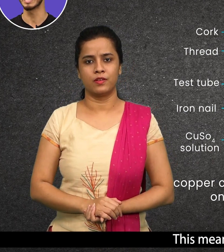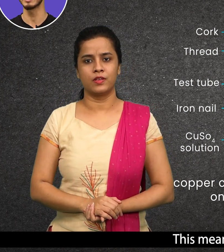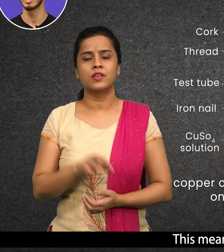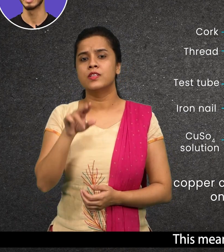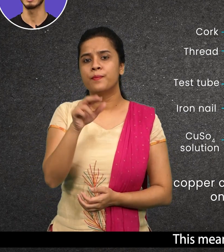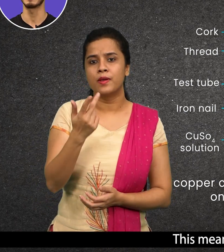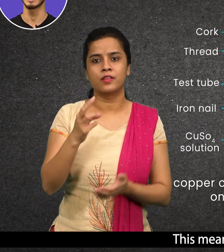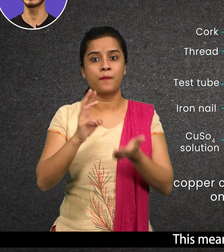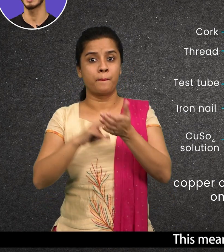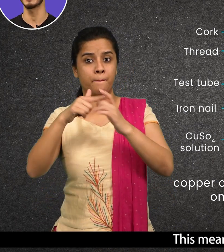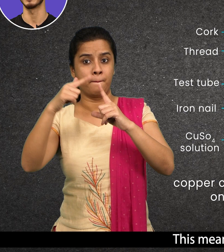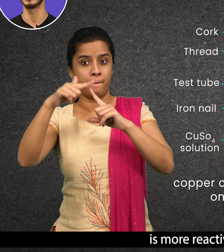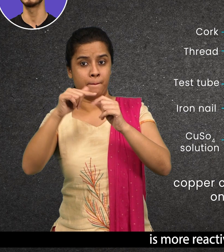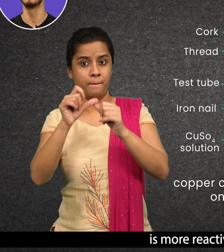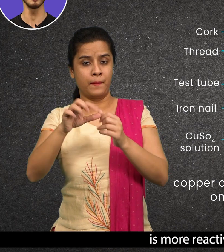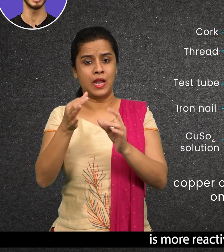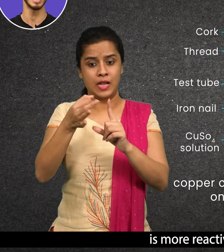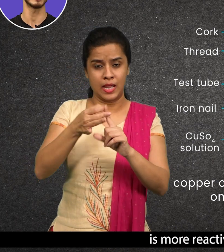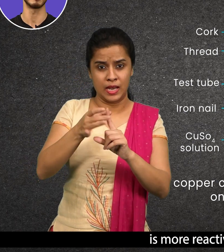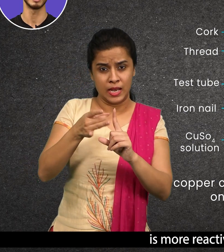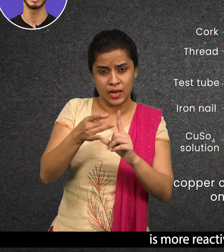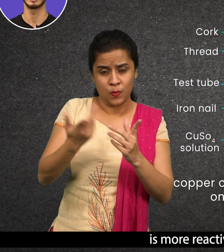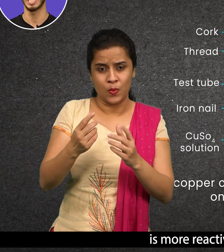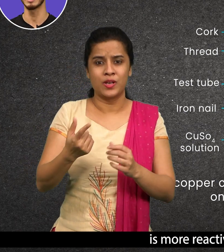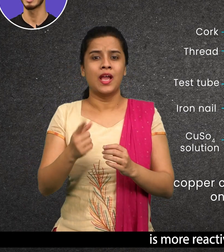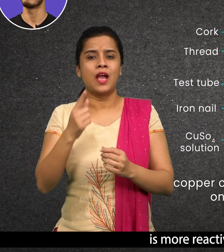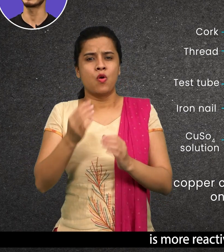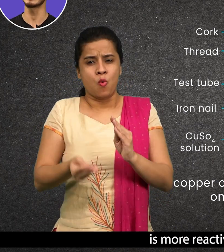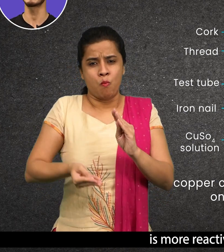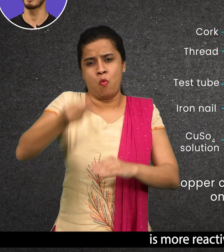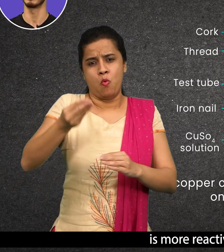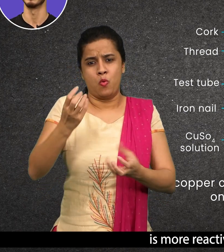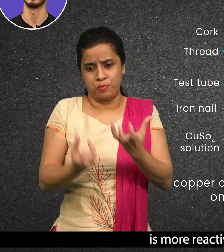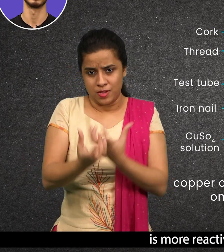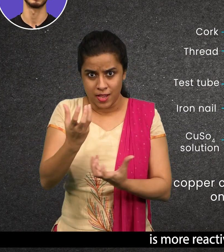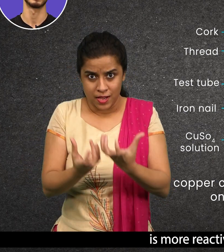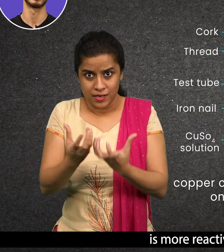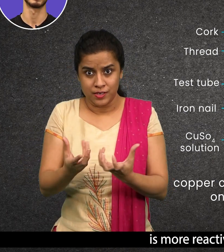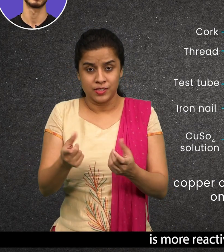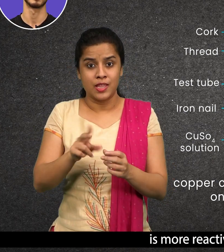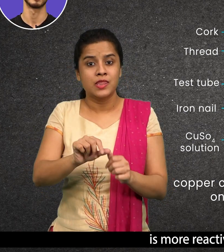This means that metallic iron is more reactive than metallic copper.